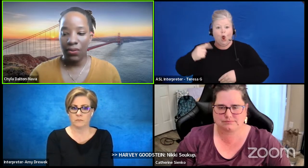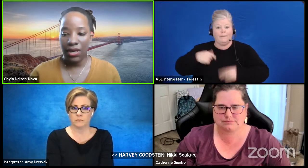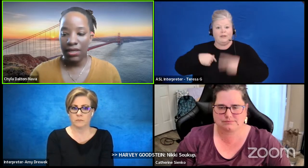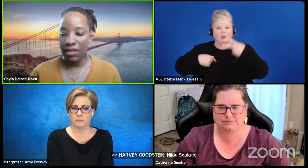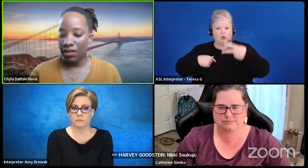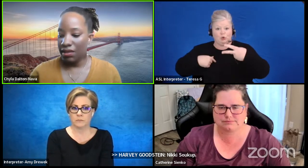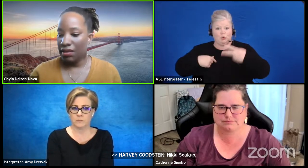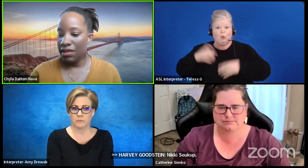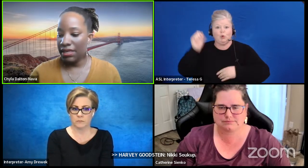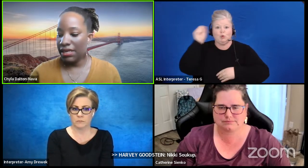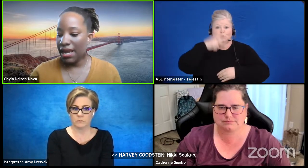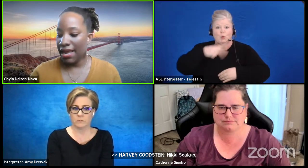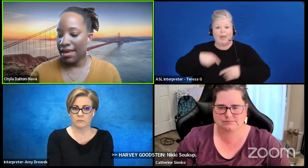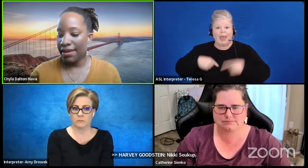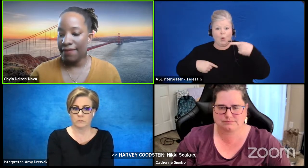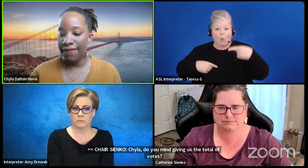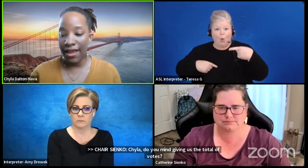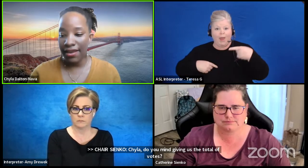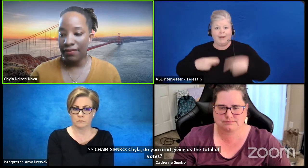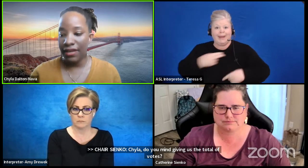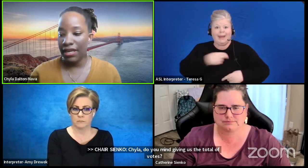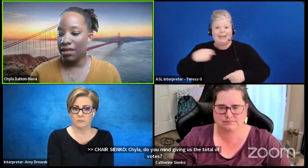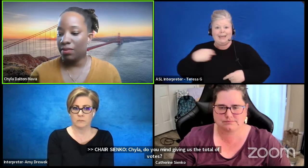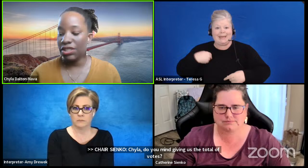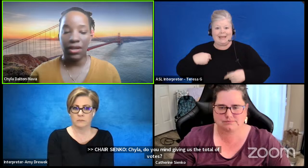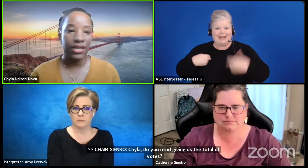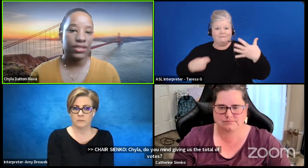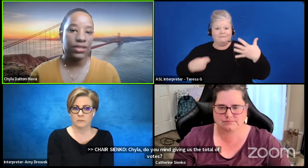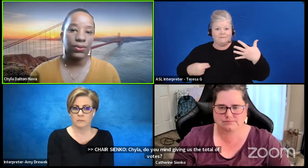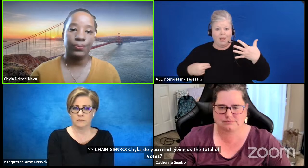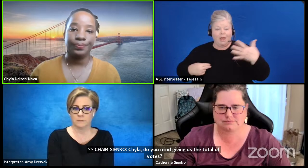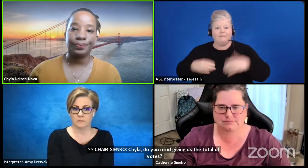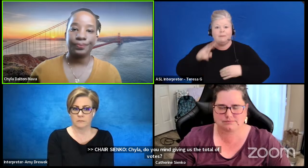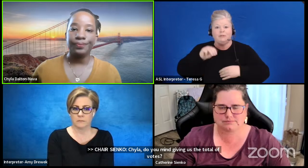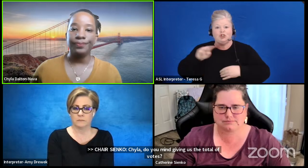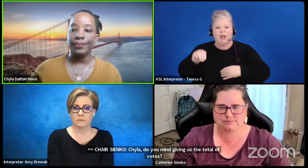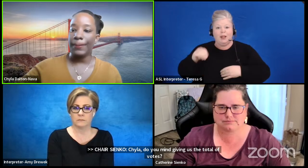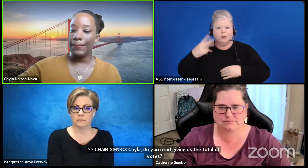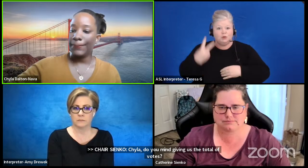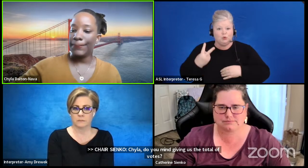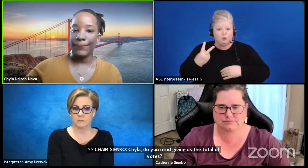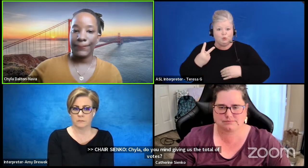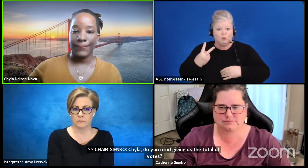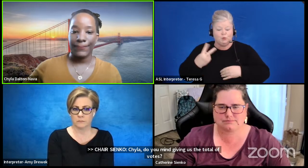Suke got 1, Nikki had 5, and Michelle had 2.